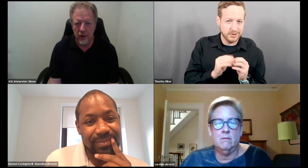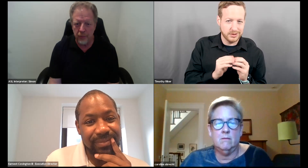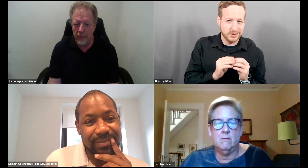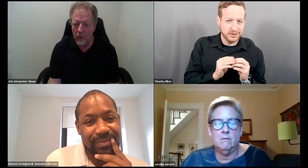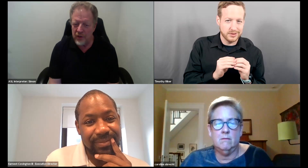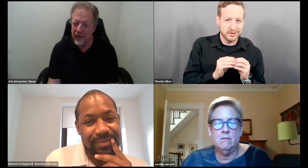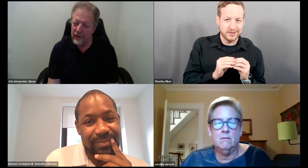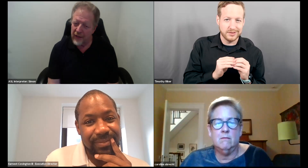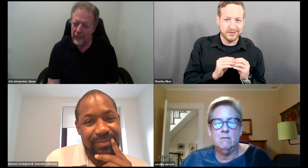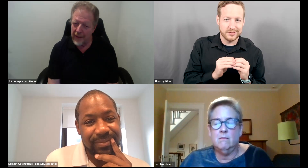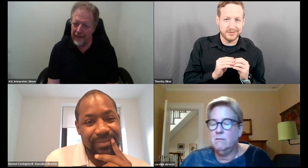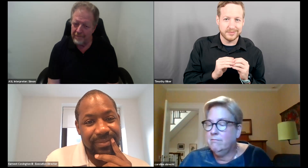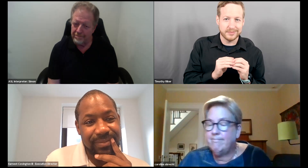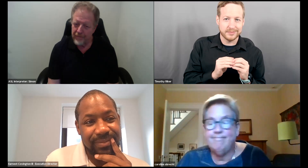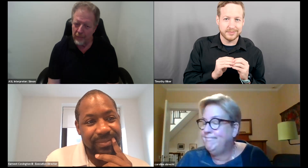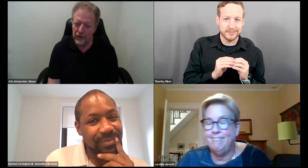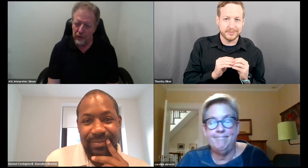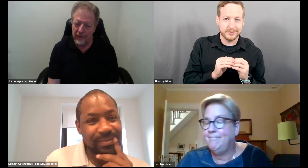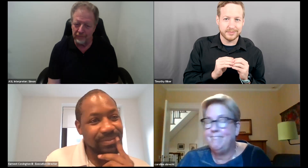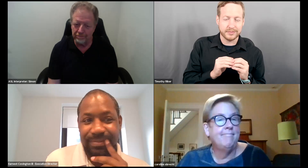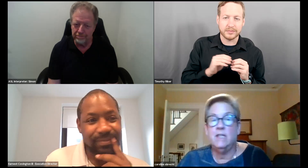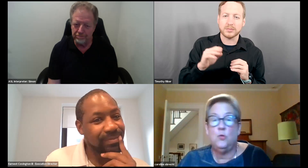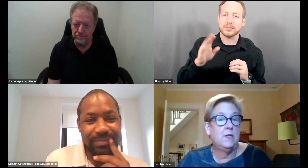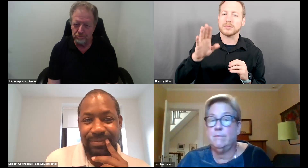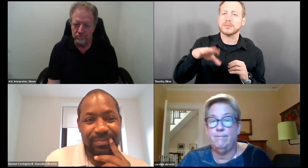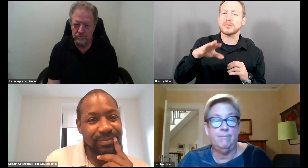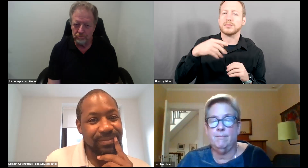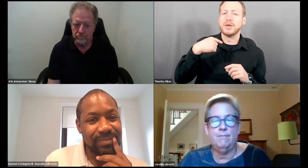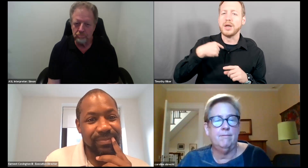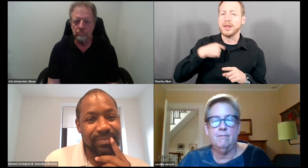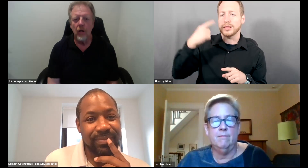But she probably wasn't there at that meeting. I'm not sure.